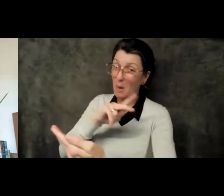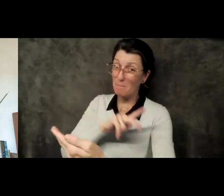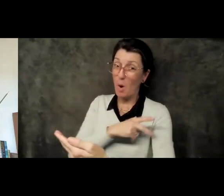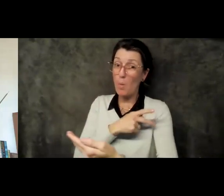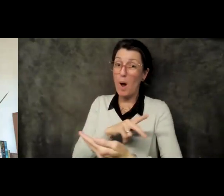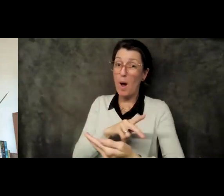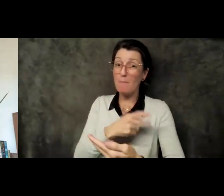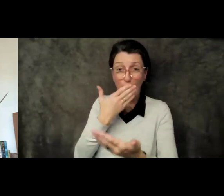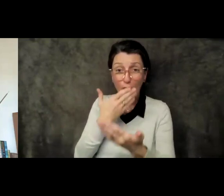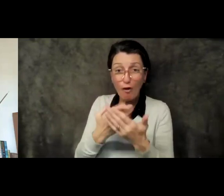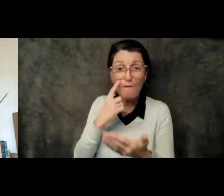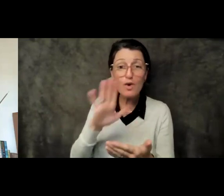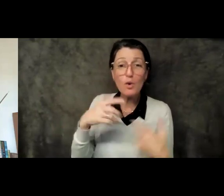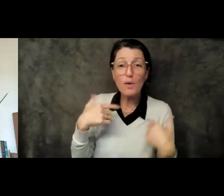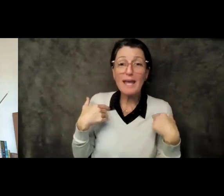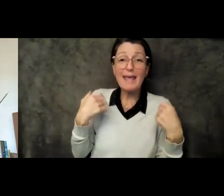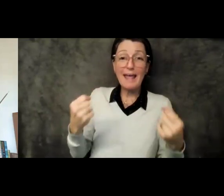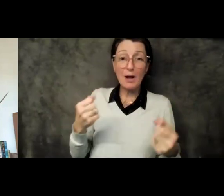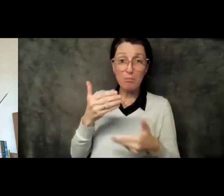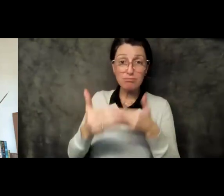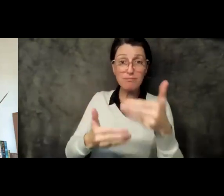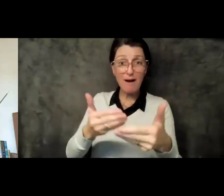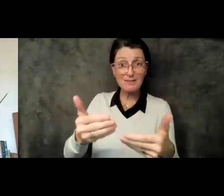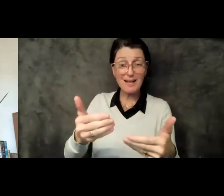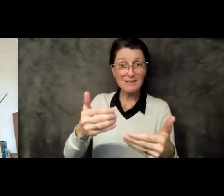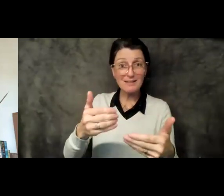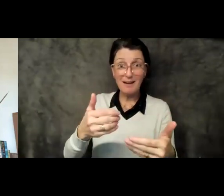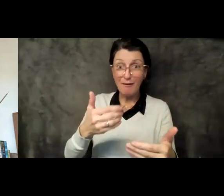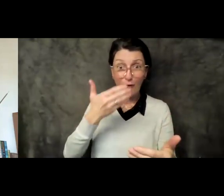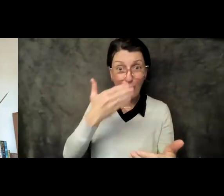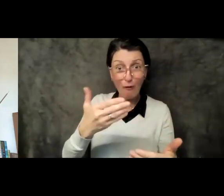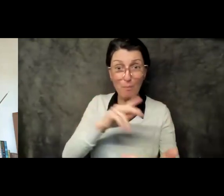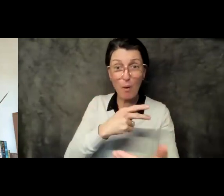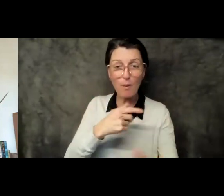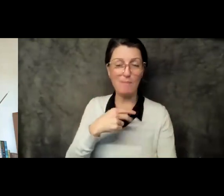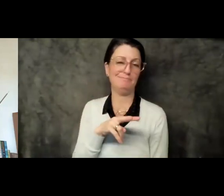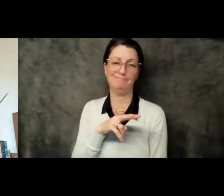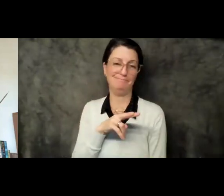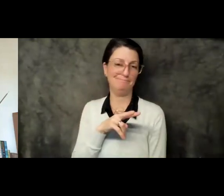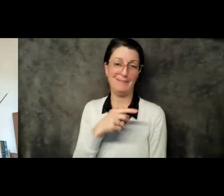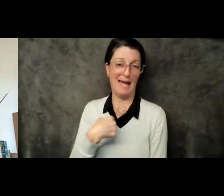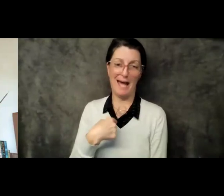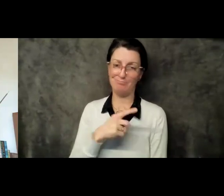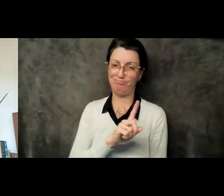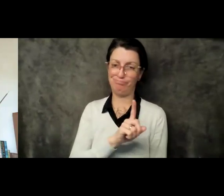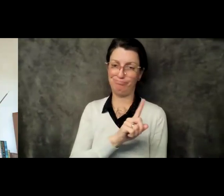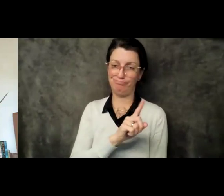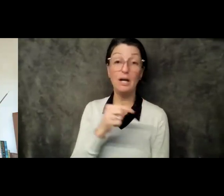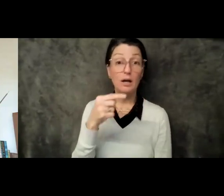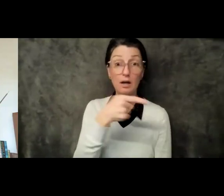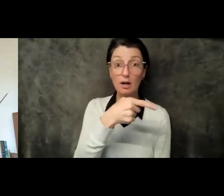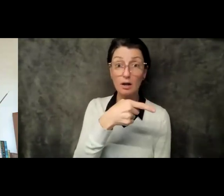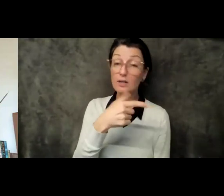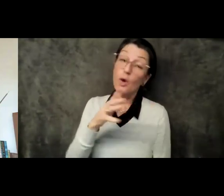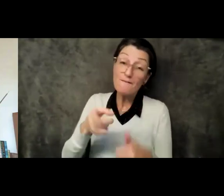healing process, they're really good poems. And I was like, yeah. She goes, no, you're a really good writer. So that was the first time anybody ever named me as a